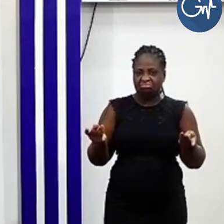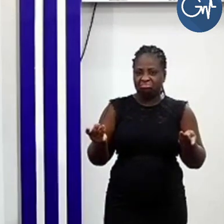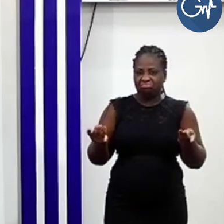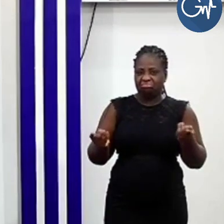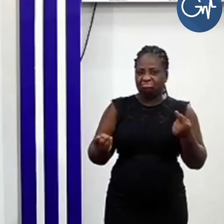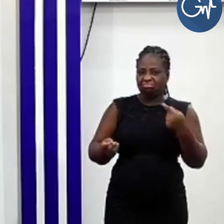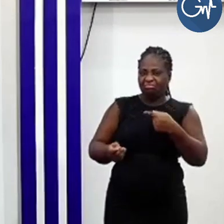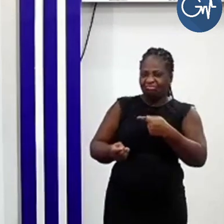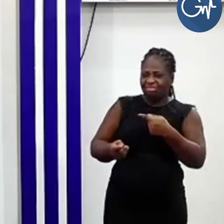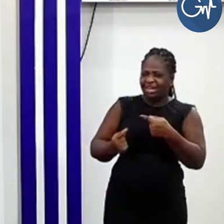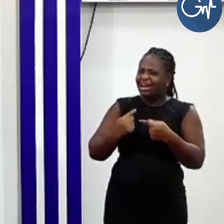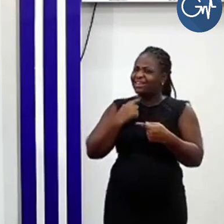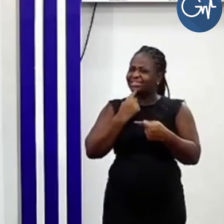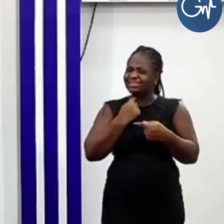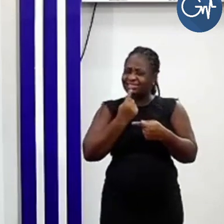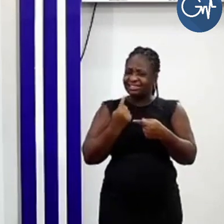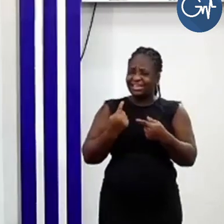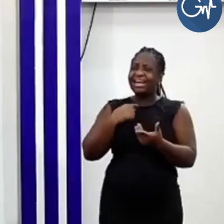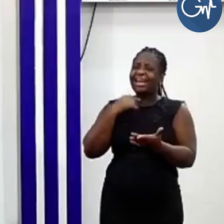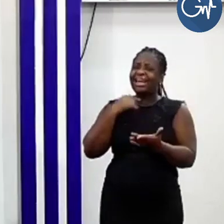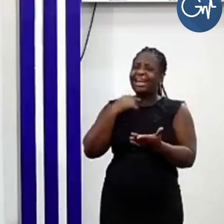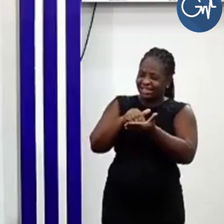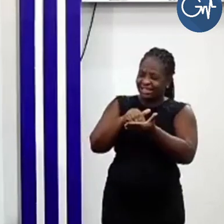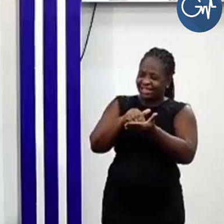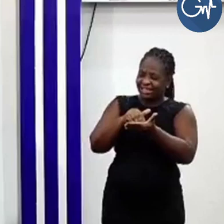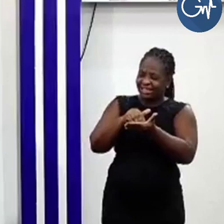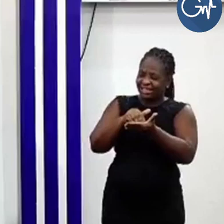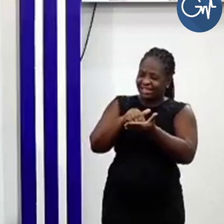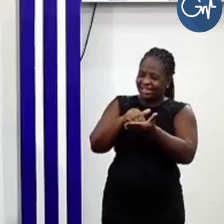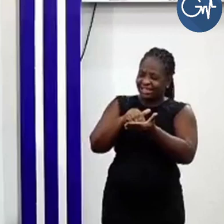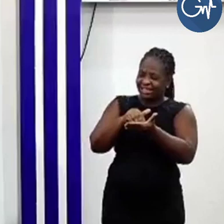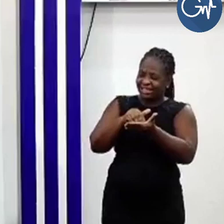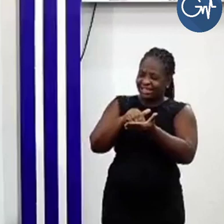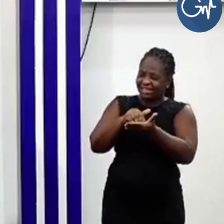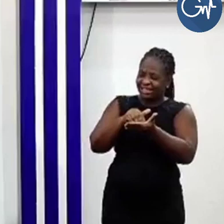And I will say here again that